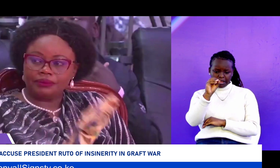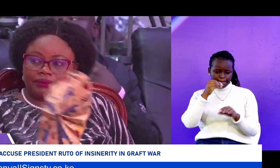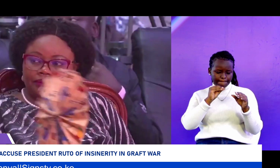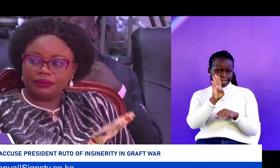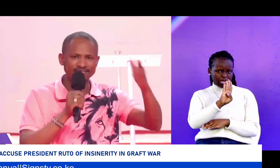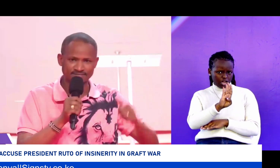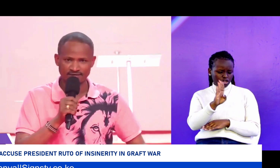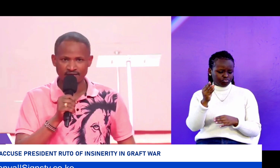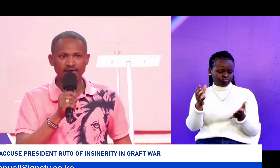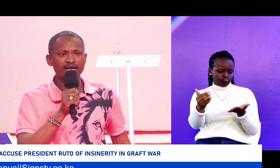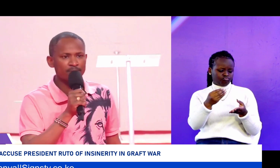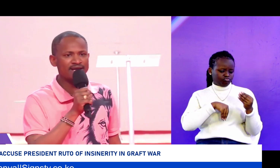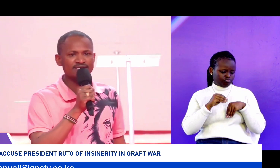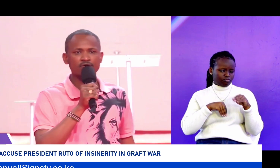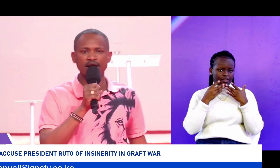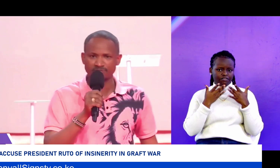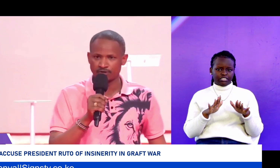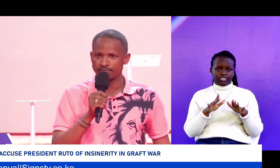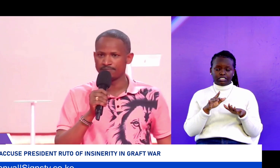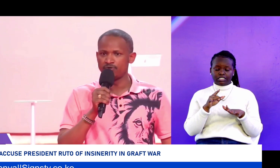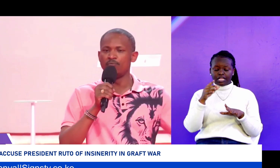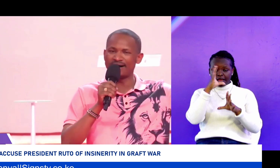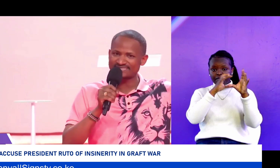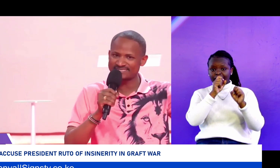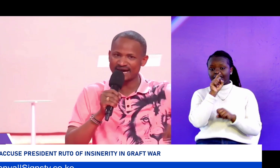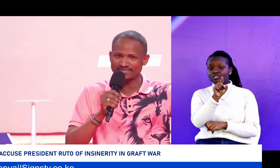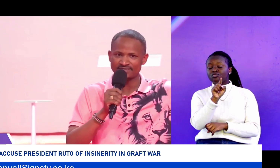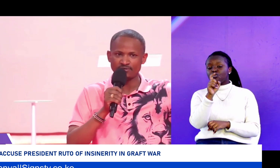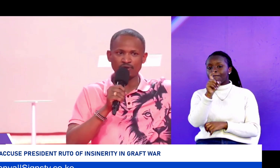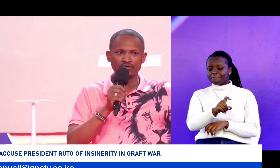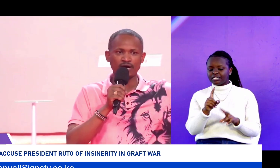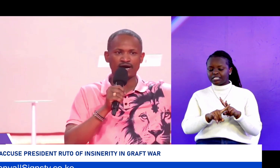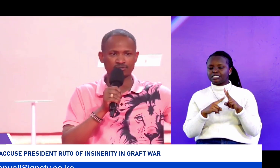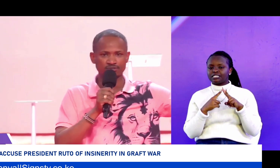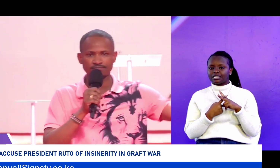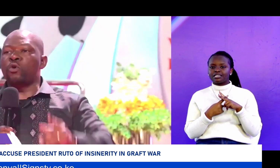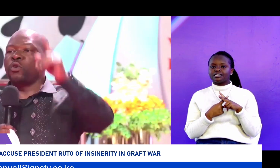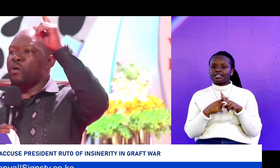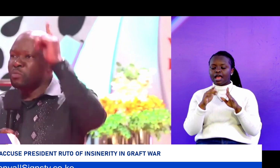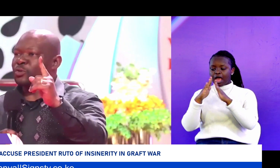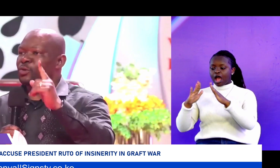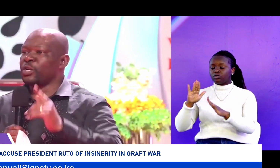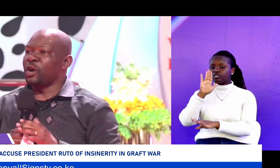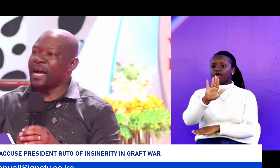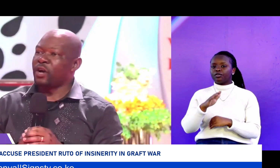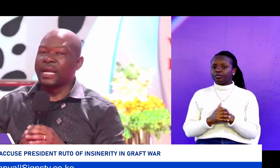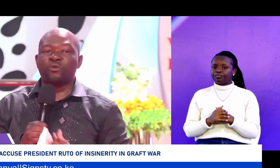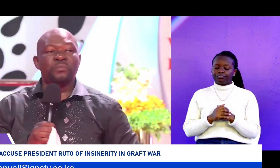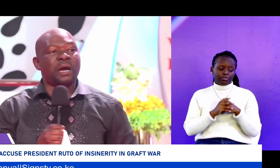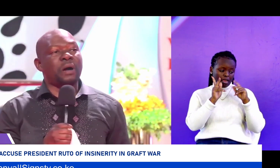hivyo rais, ili umalize corruption, you must start with your house. Huyo mtu ndio bado anatuimbia mambo